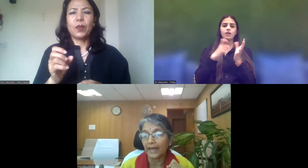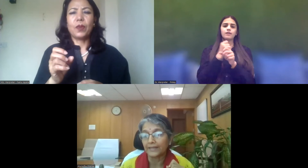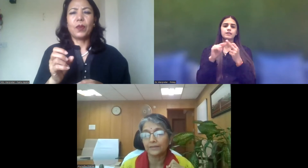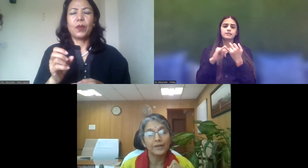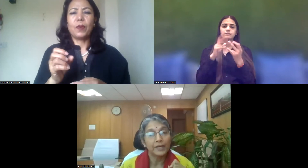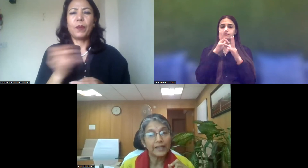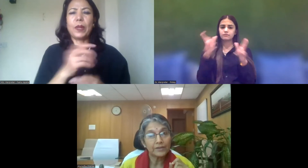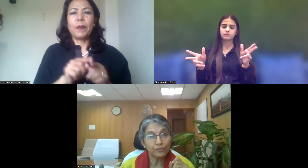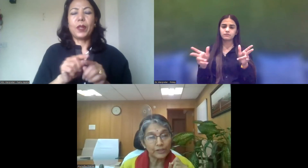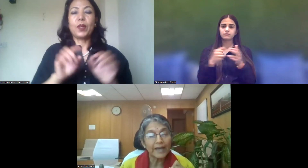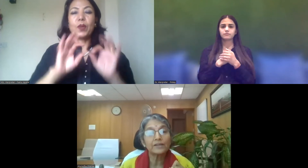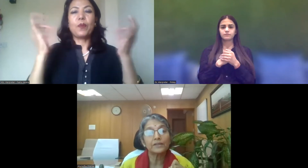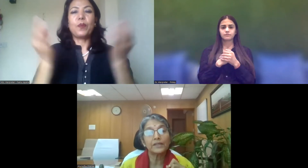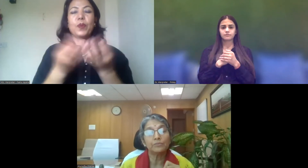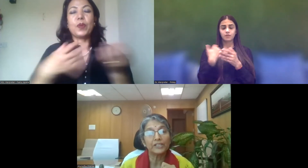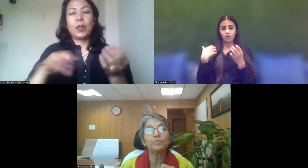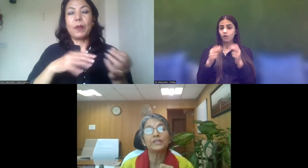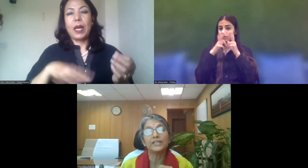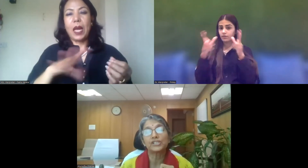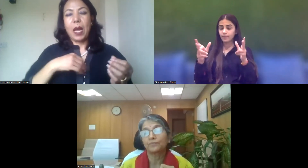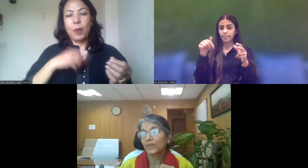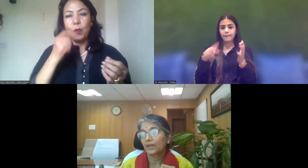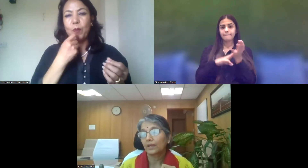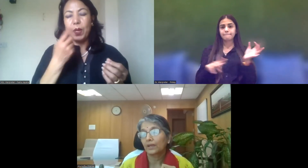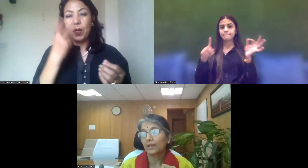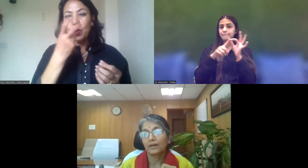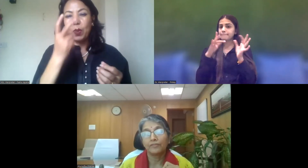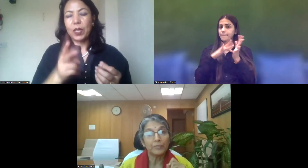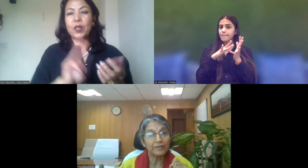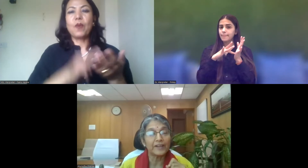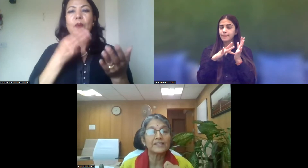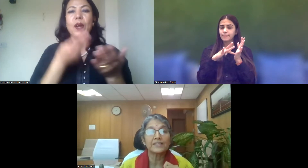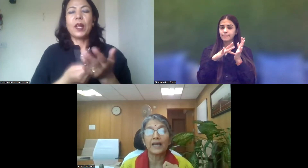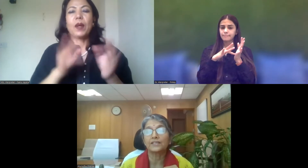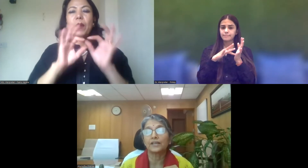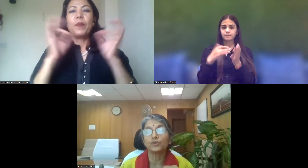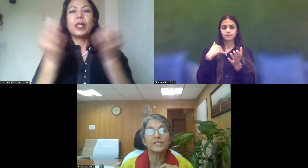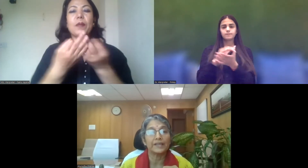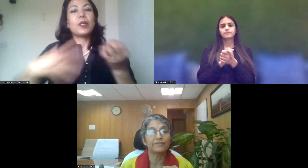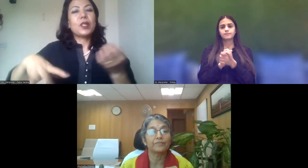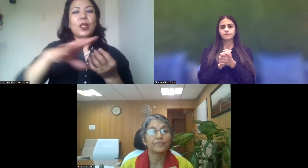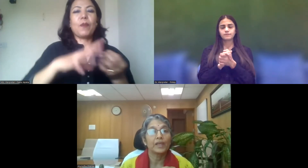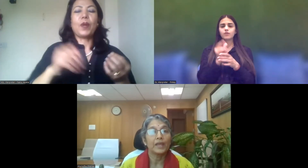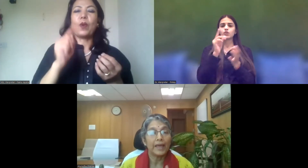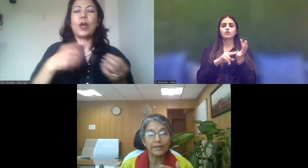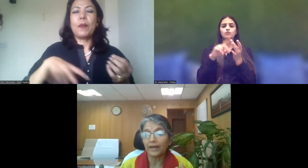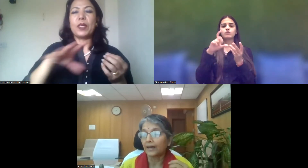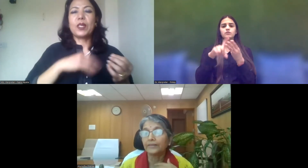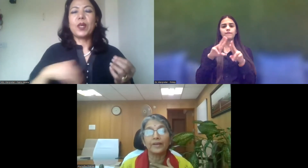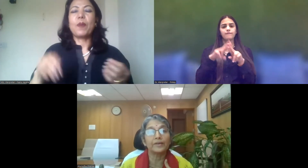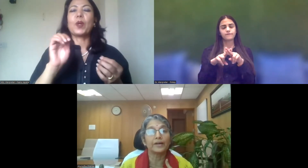build on that. That for that in Madhya Pradesh, with my friends at UNICEF